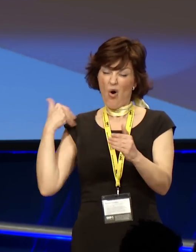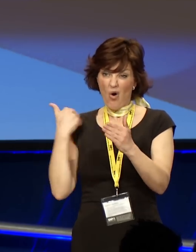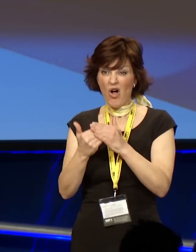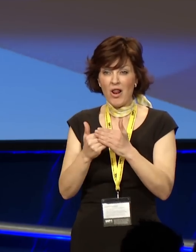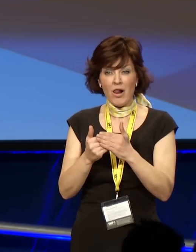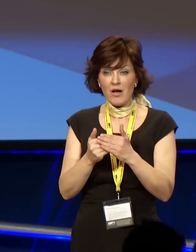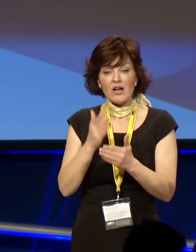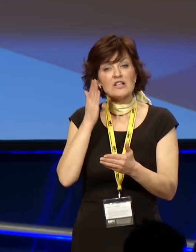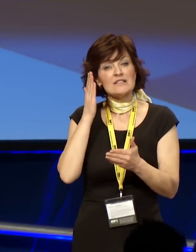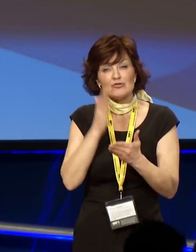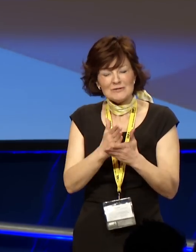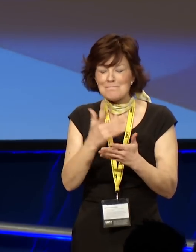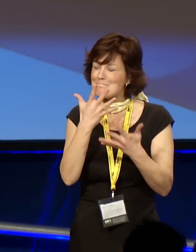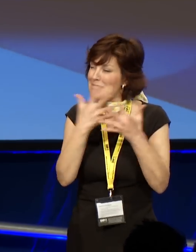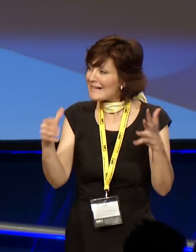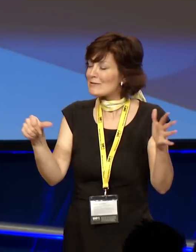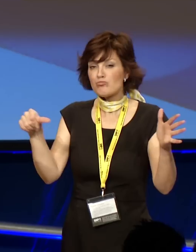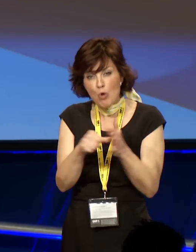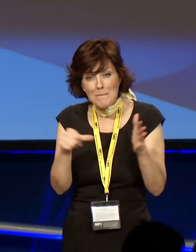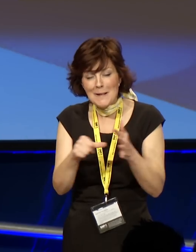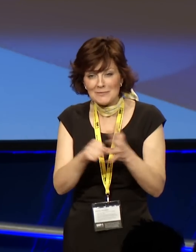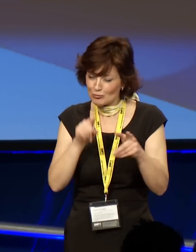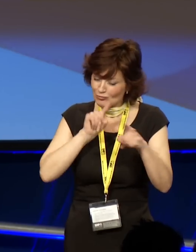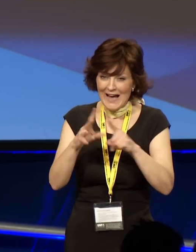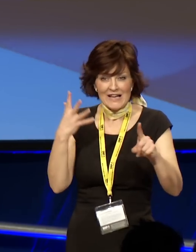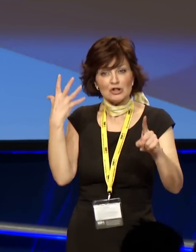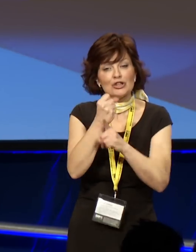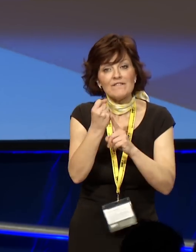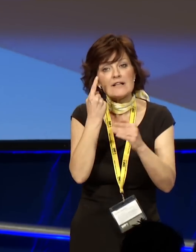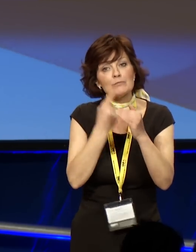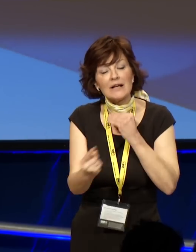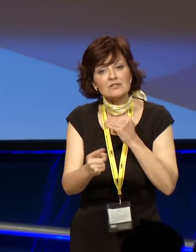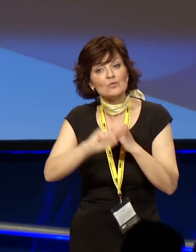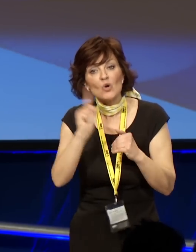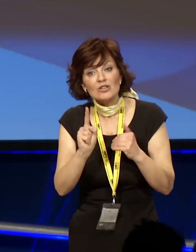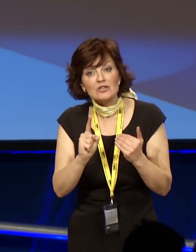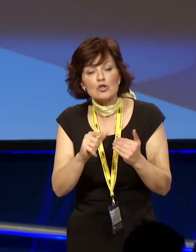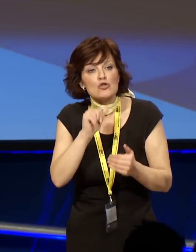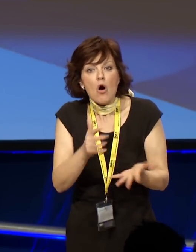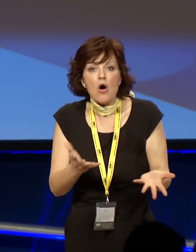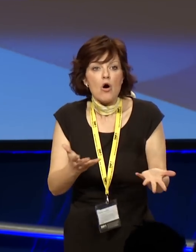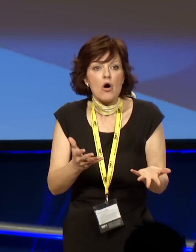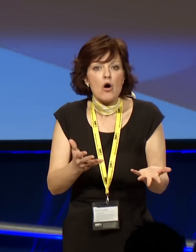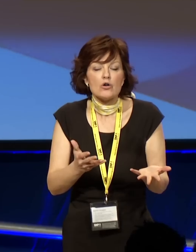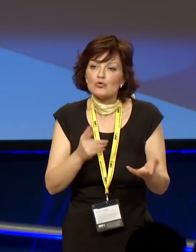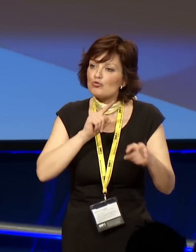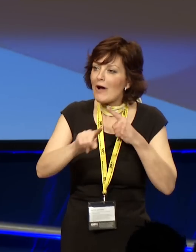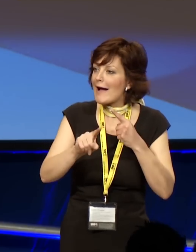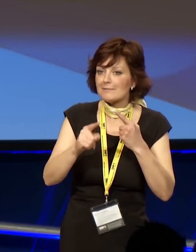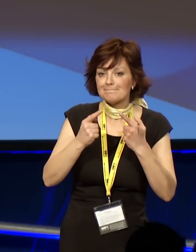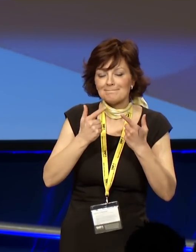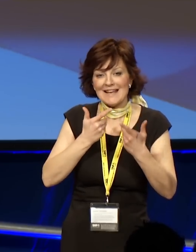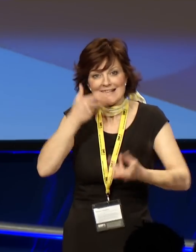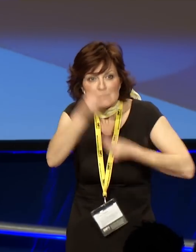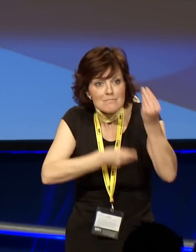the single biggest stumbling block against the achievement of Scottish independence has not been to convince people that